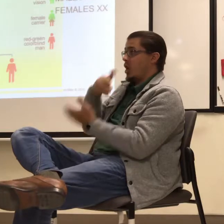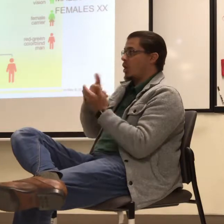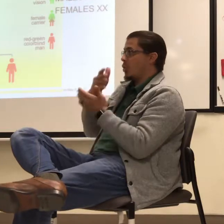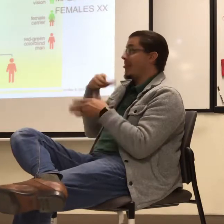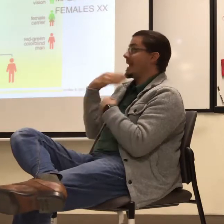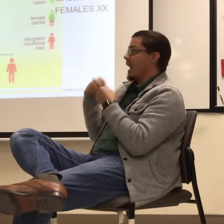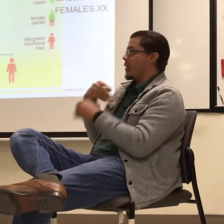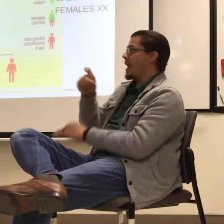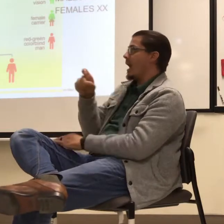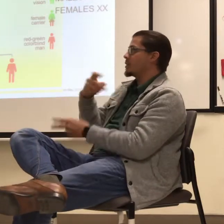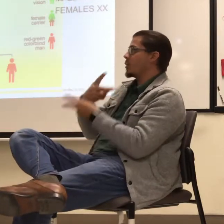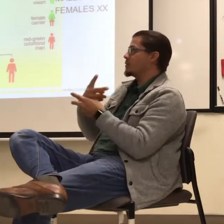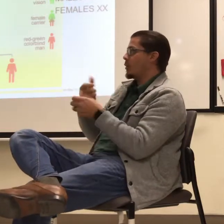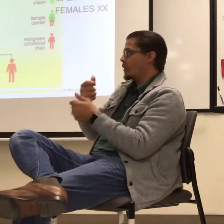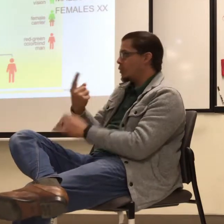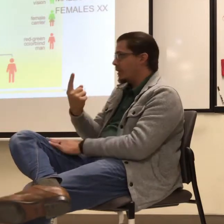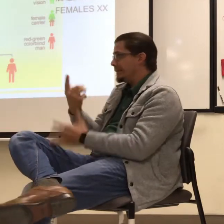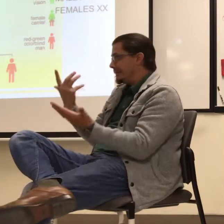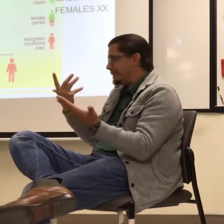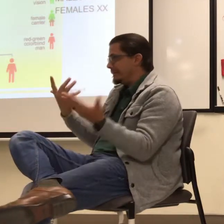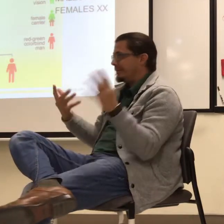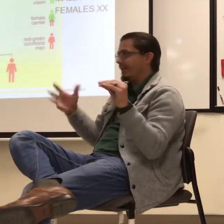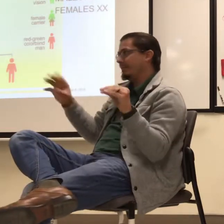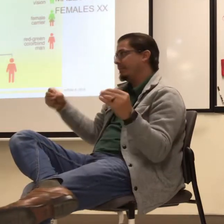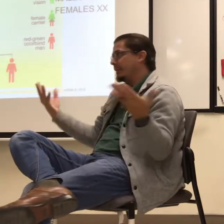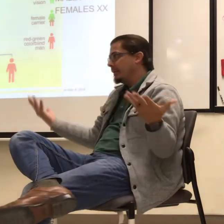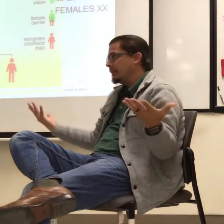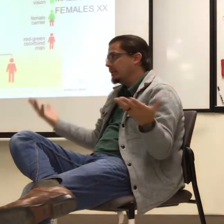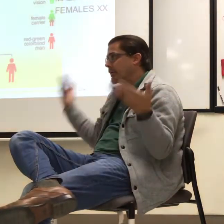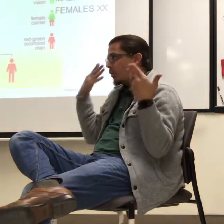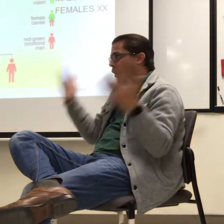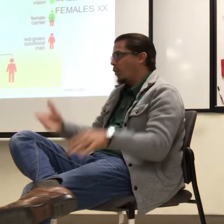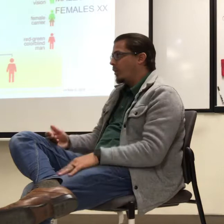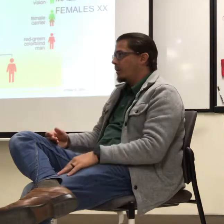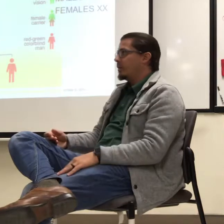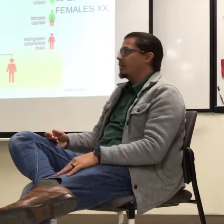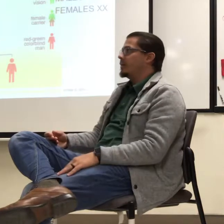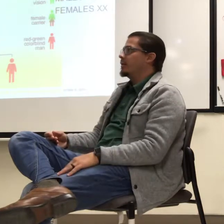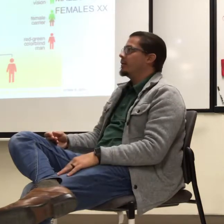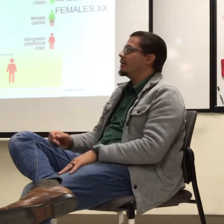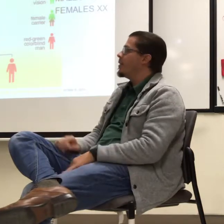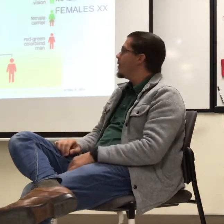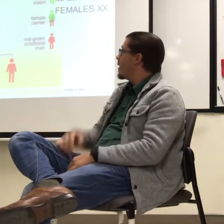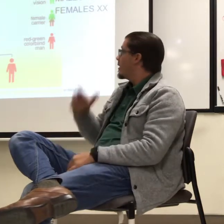X chromosome to you, but which one? It's 50-50. Okay, now look at the male.